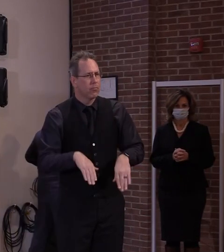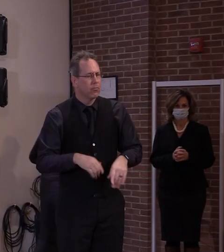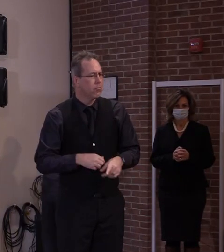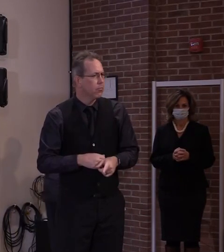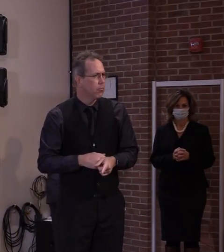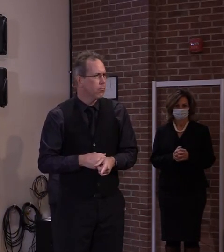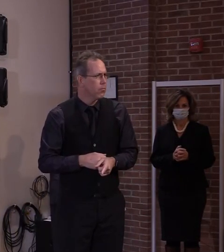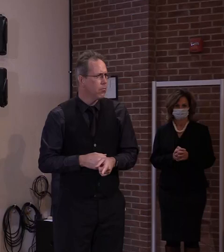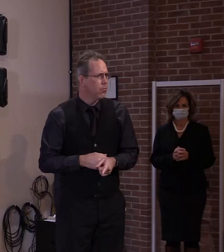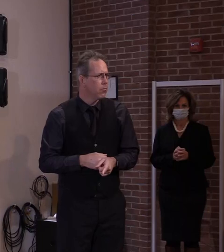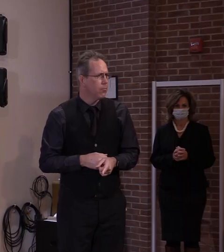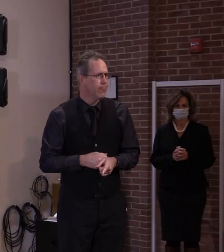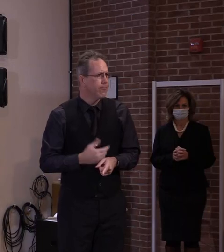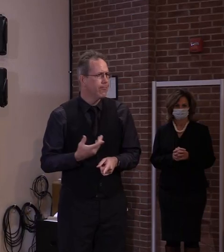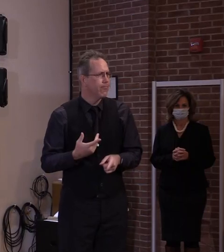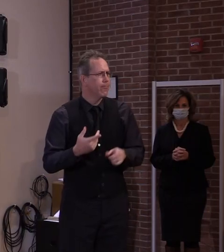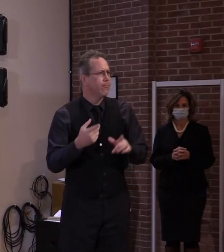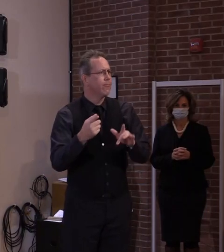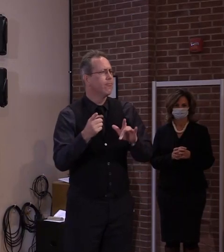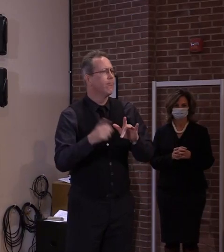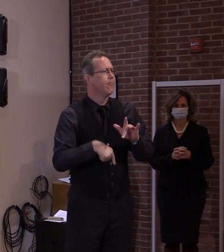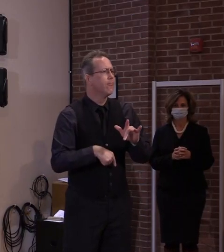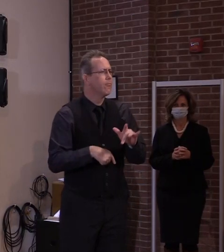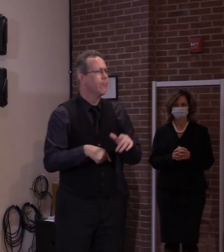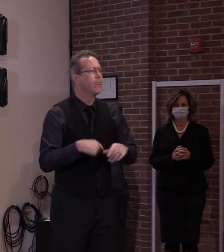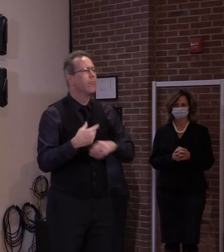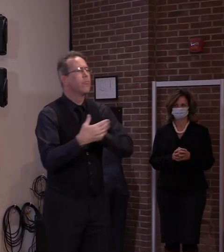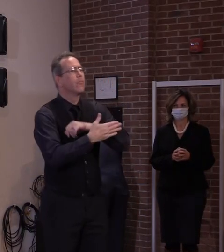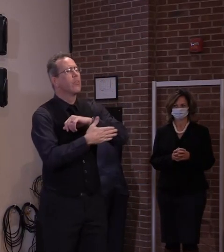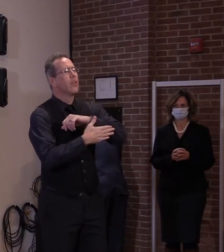All right, we'll move to Greg Lamoureux, the County Courier.